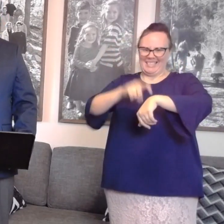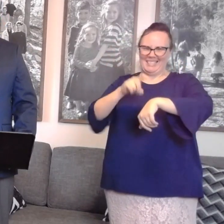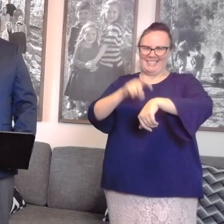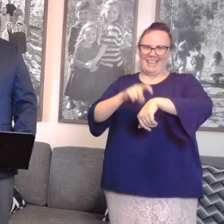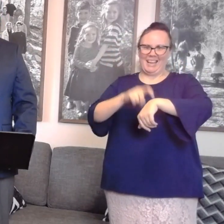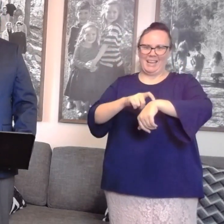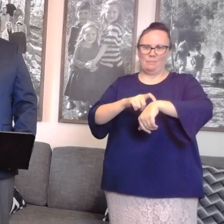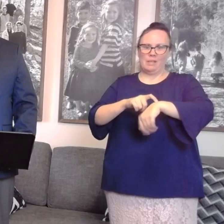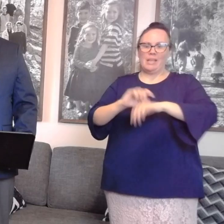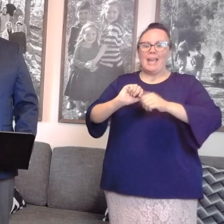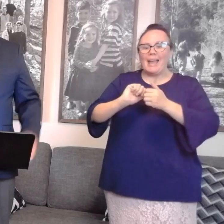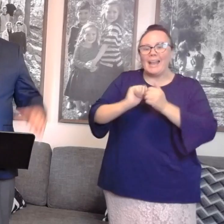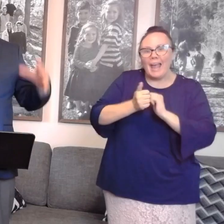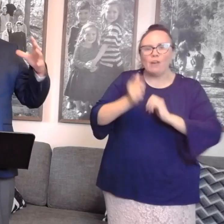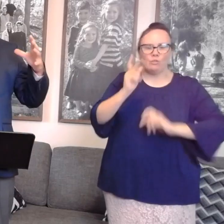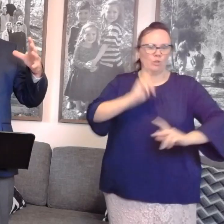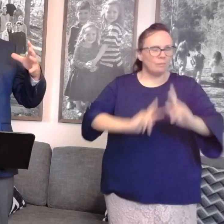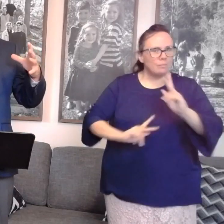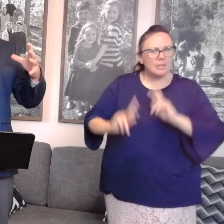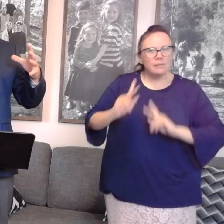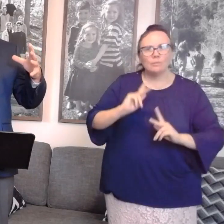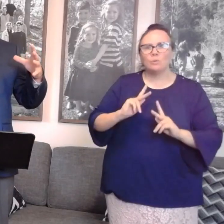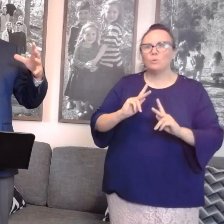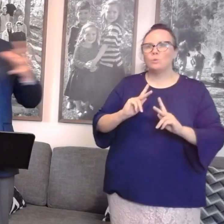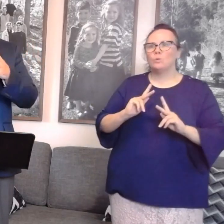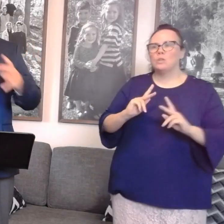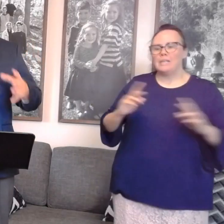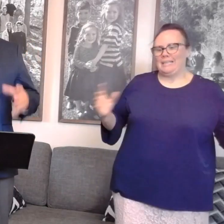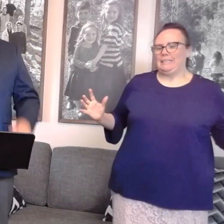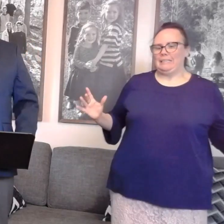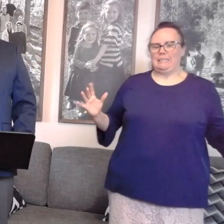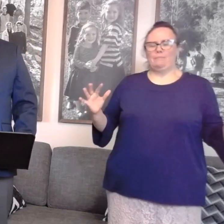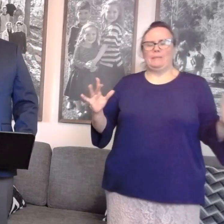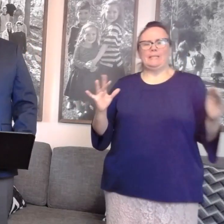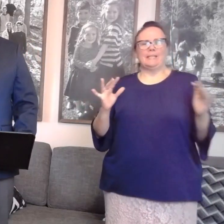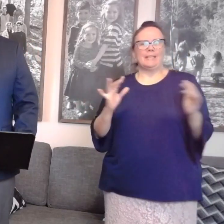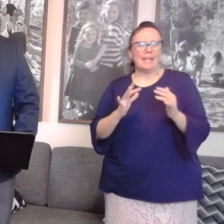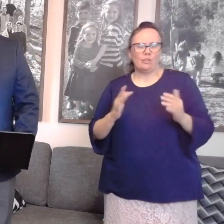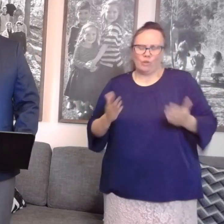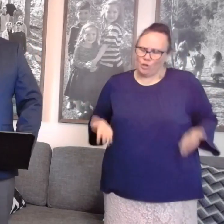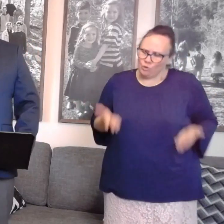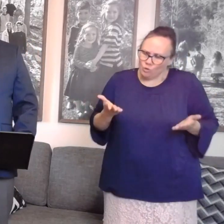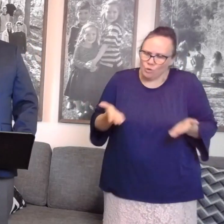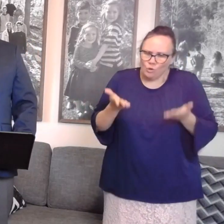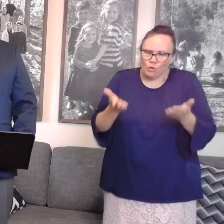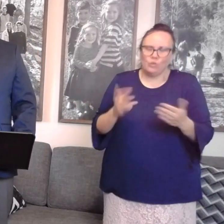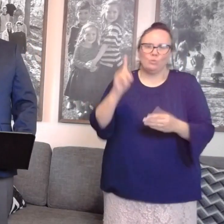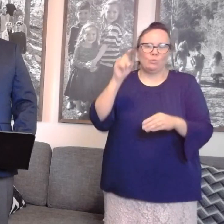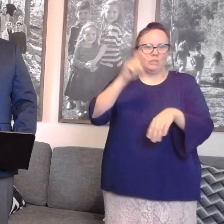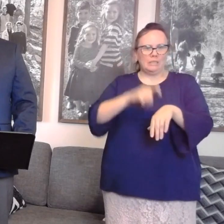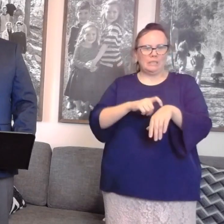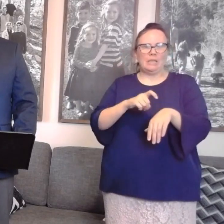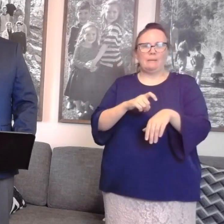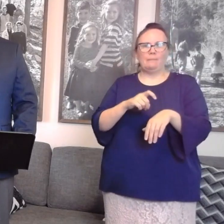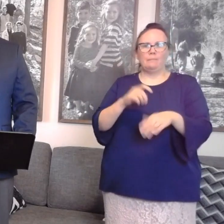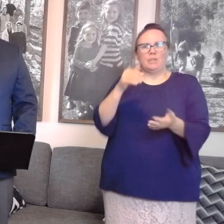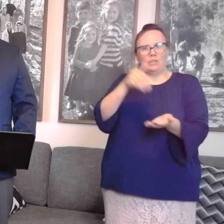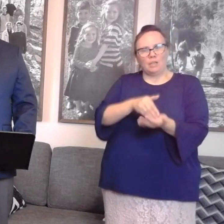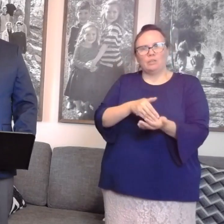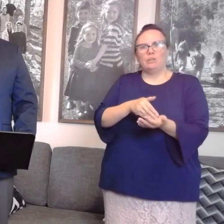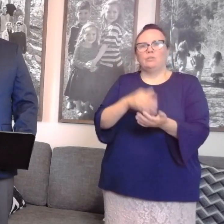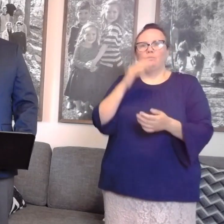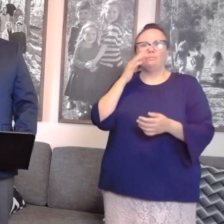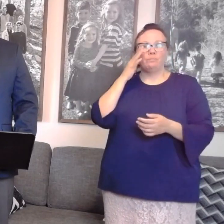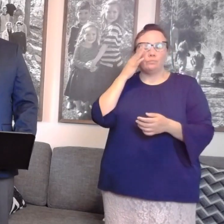time, how you people have just come together and encouraged one another and just been there for one